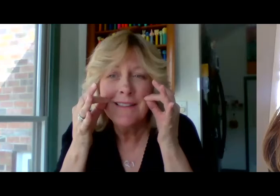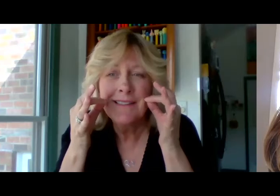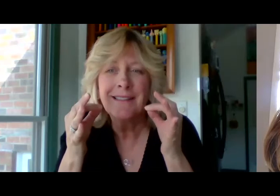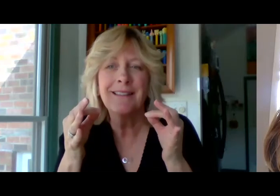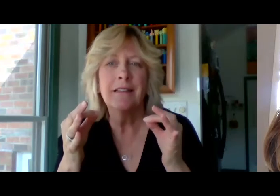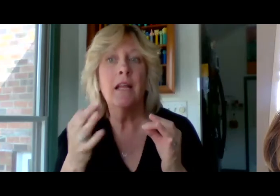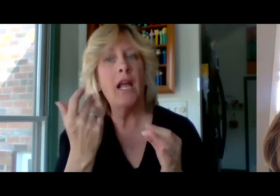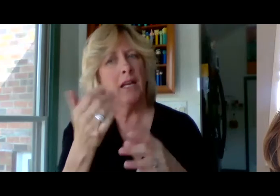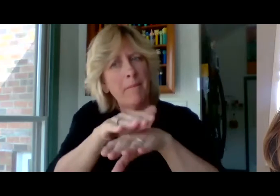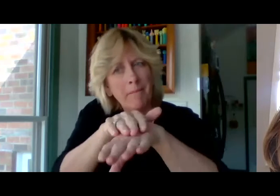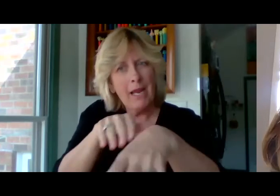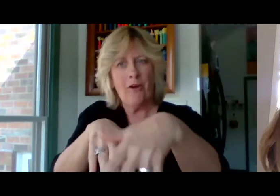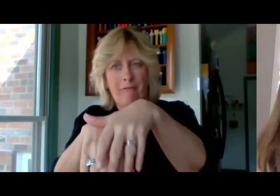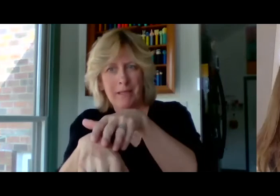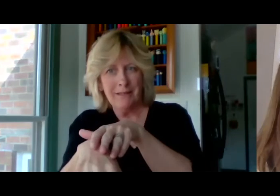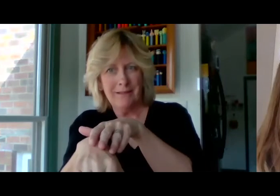and a pair of mittens